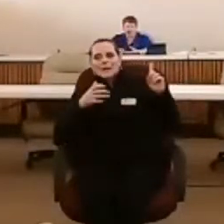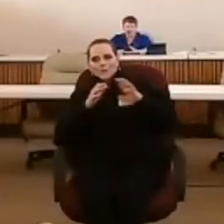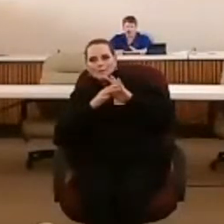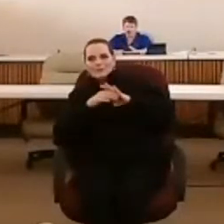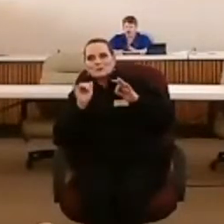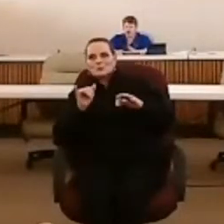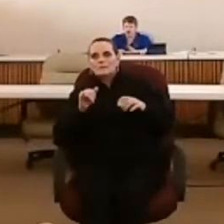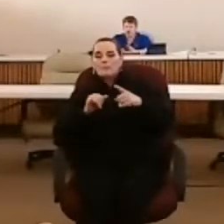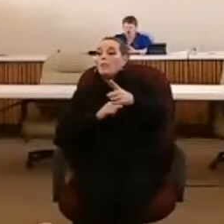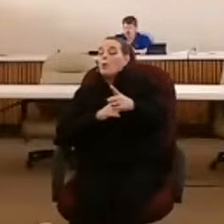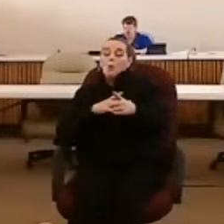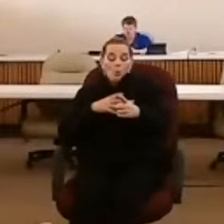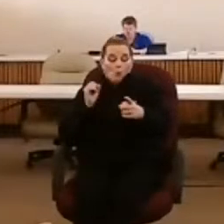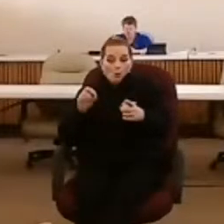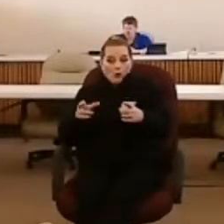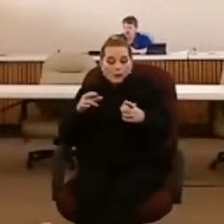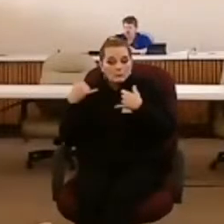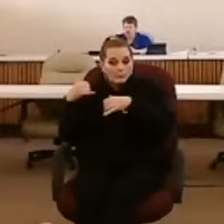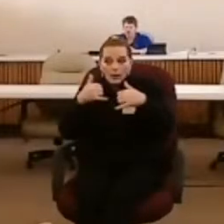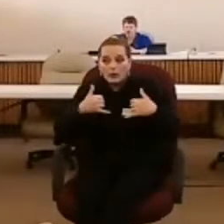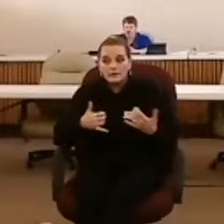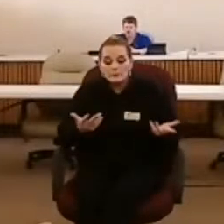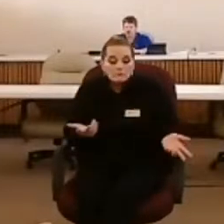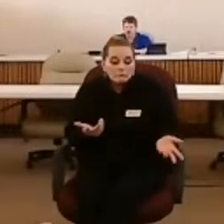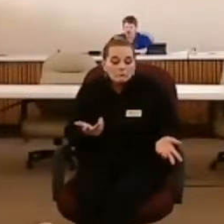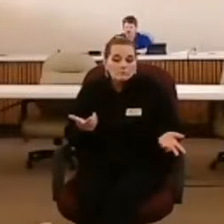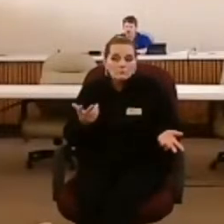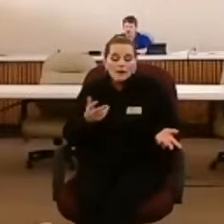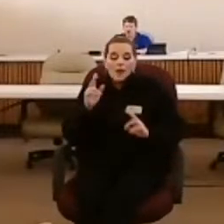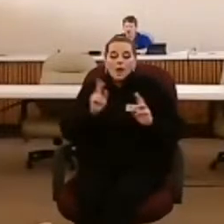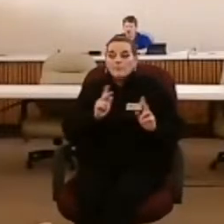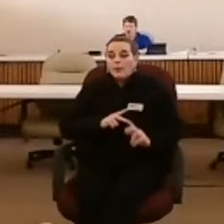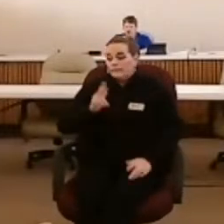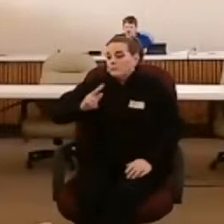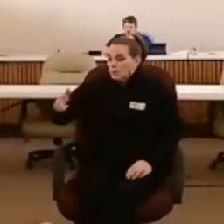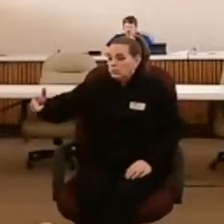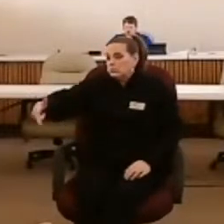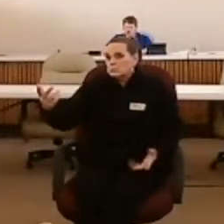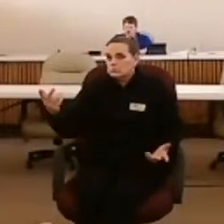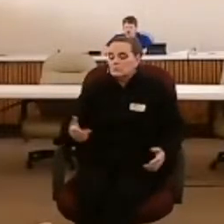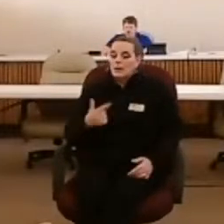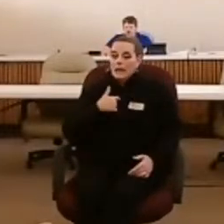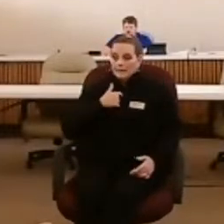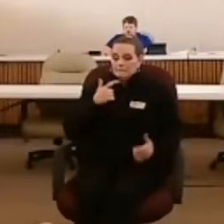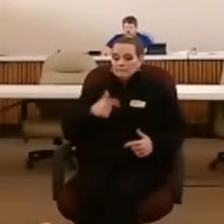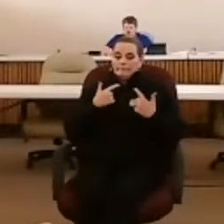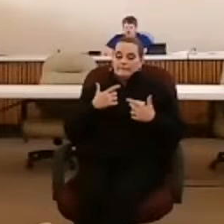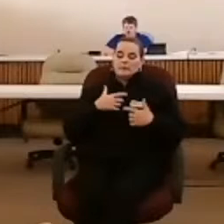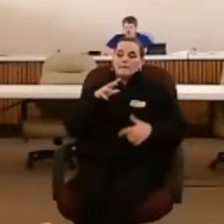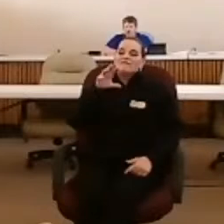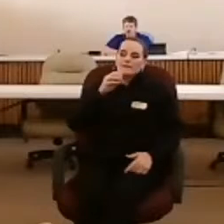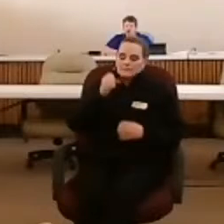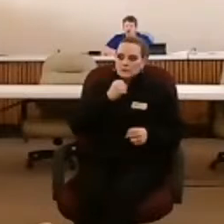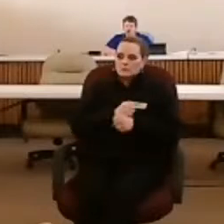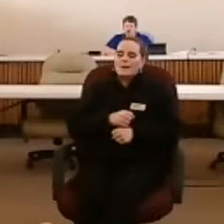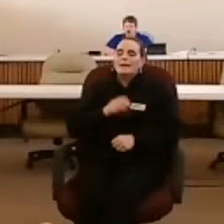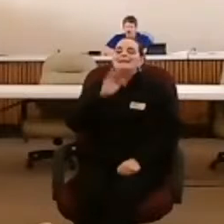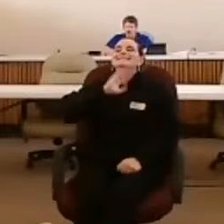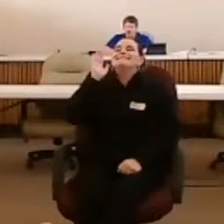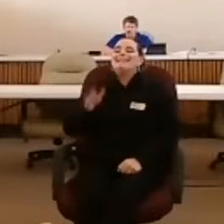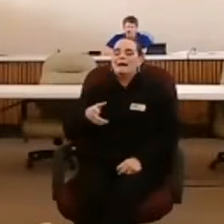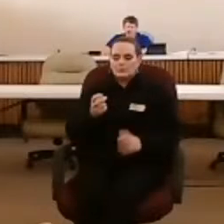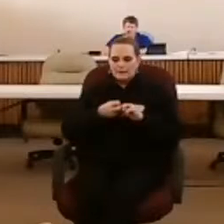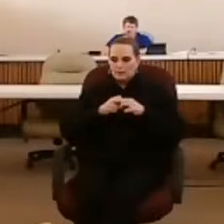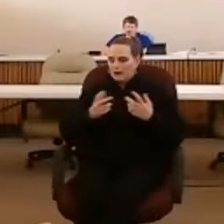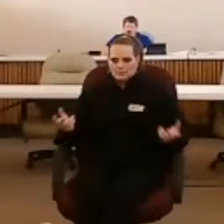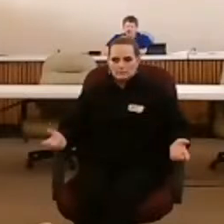have a party, right, people have to park somewhere. right. I mean, I've been there 50 years, never had an issue. So for these So I don't